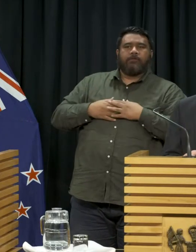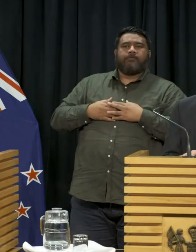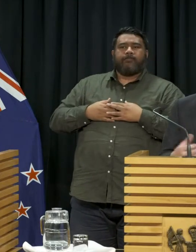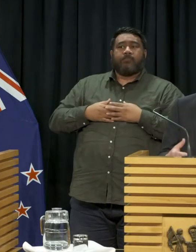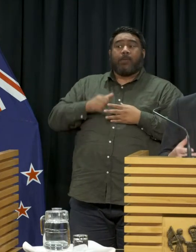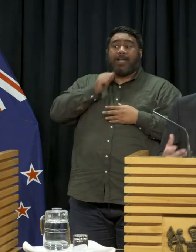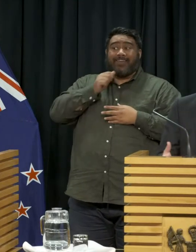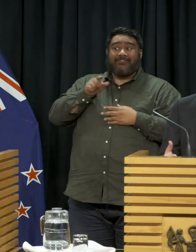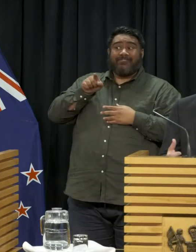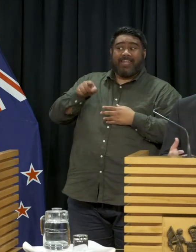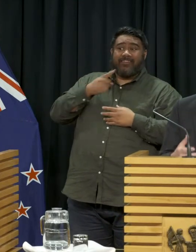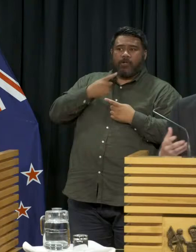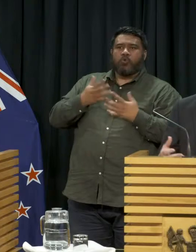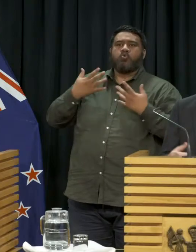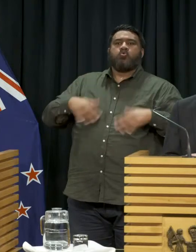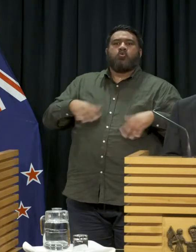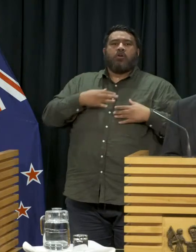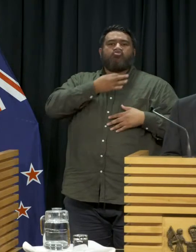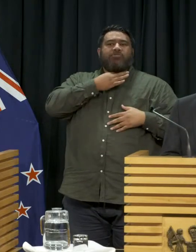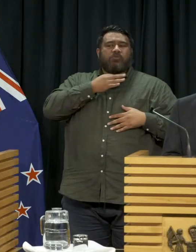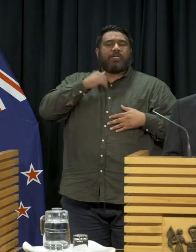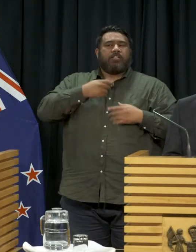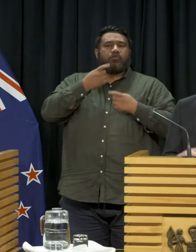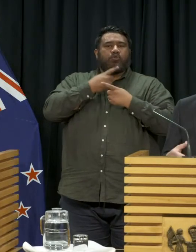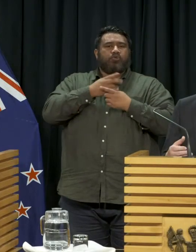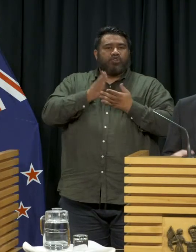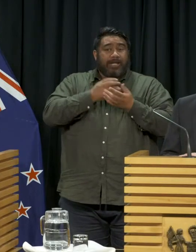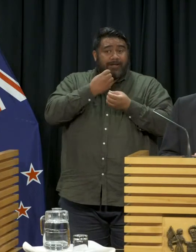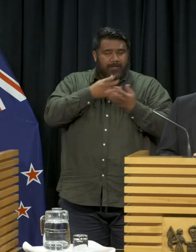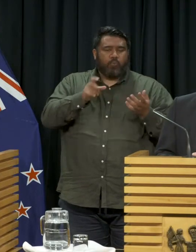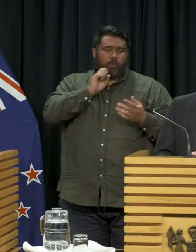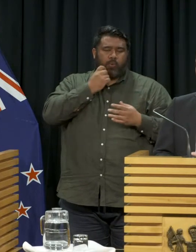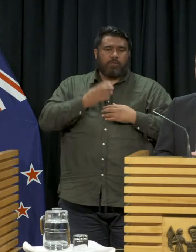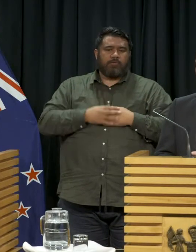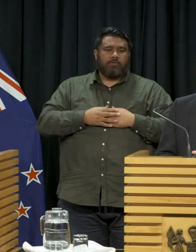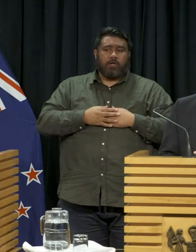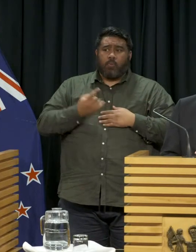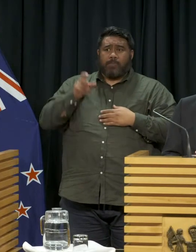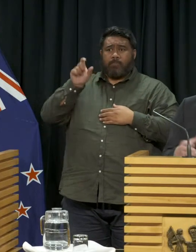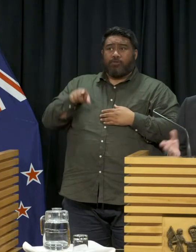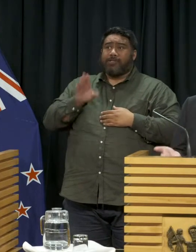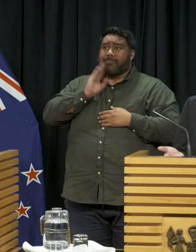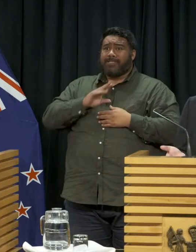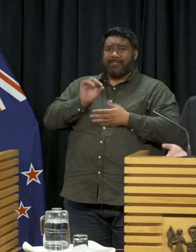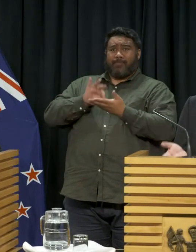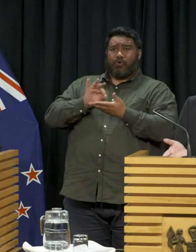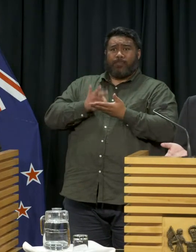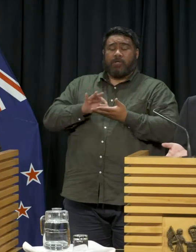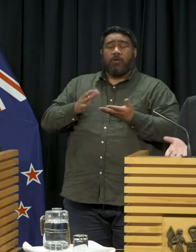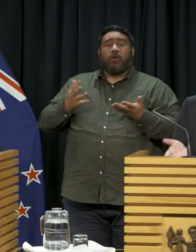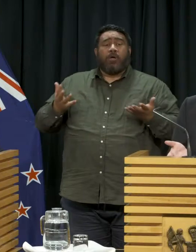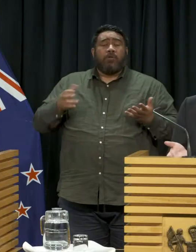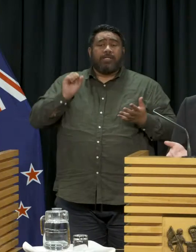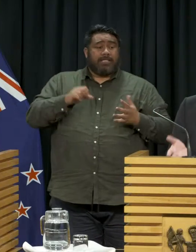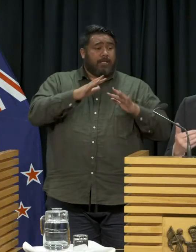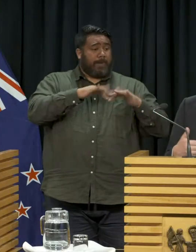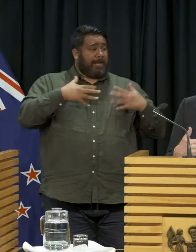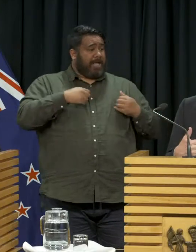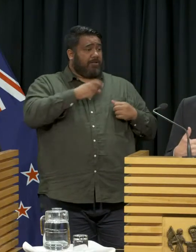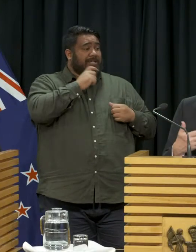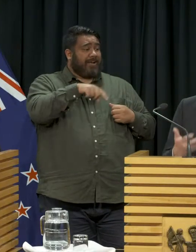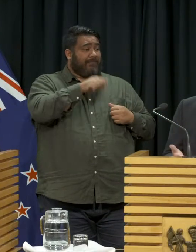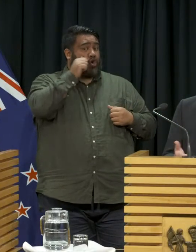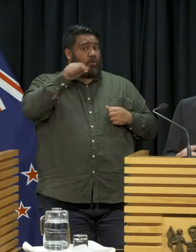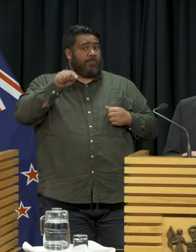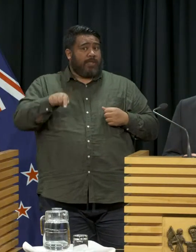public health risk or some other reason to share it. The fact that someone missed a vaccine appointment, yes, the public health people will know that. They have told